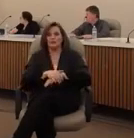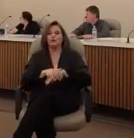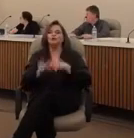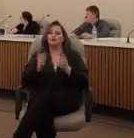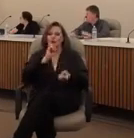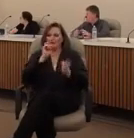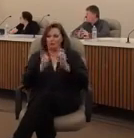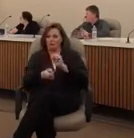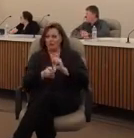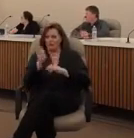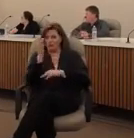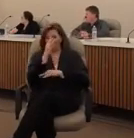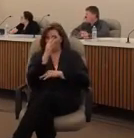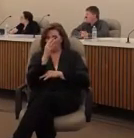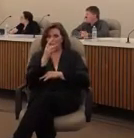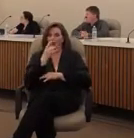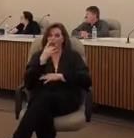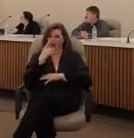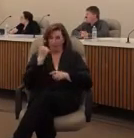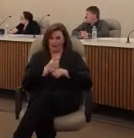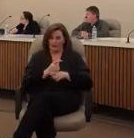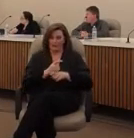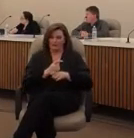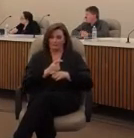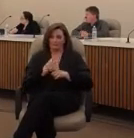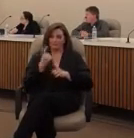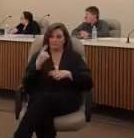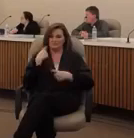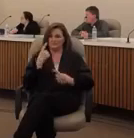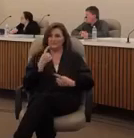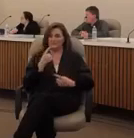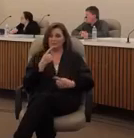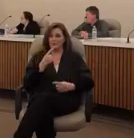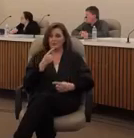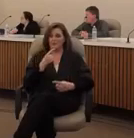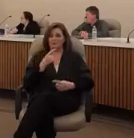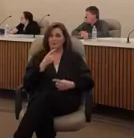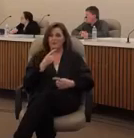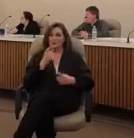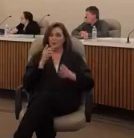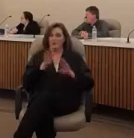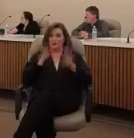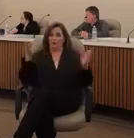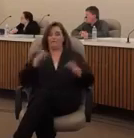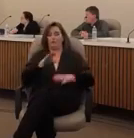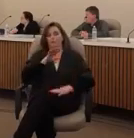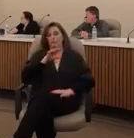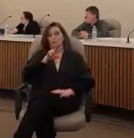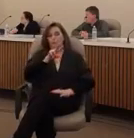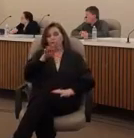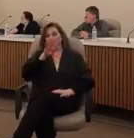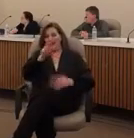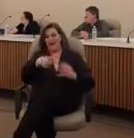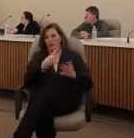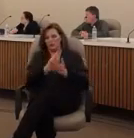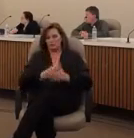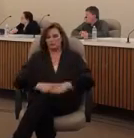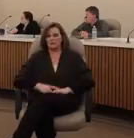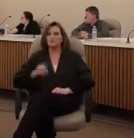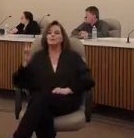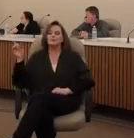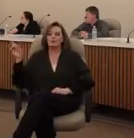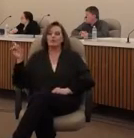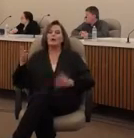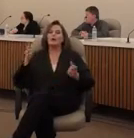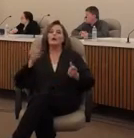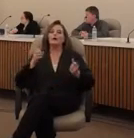lighting structure, I would imagine, since you're going to be open 24 hours now. So how is that going to affect neighboring properties? So there's